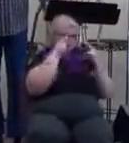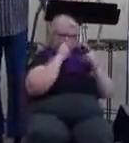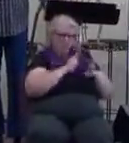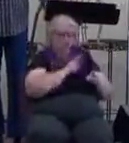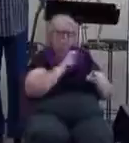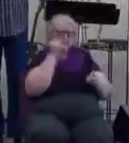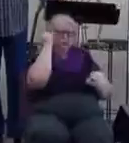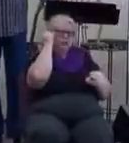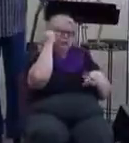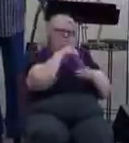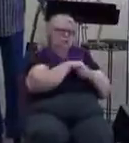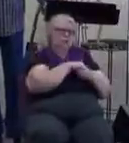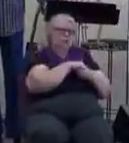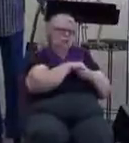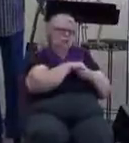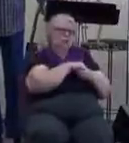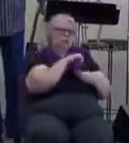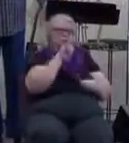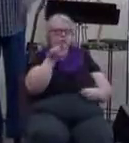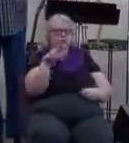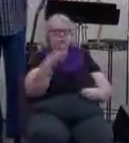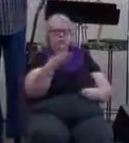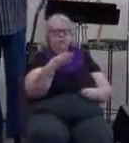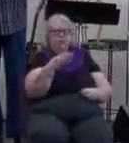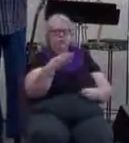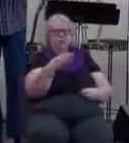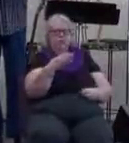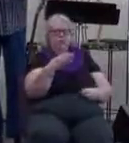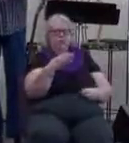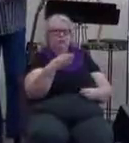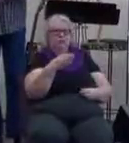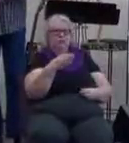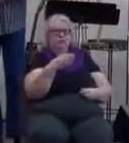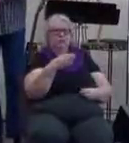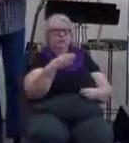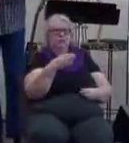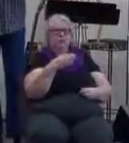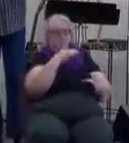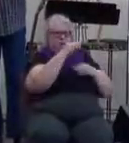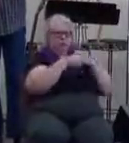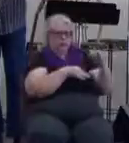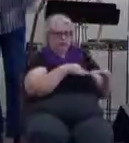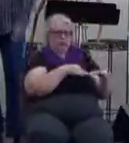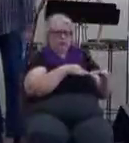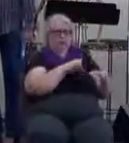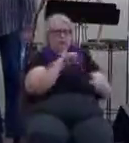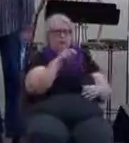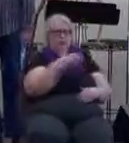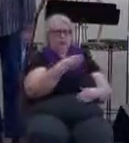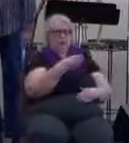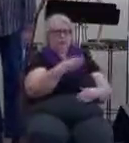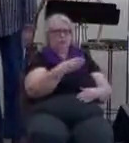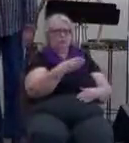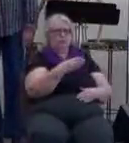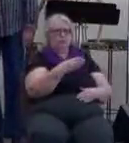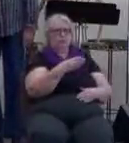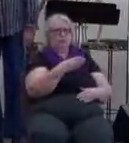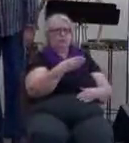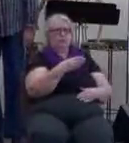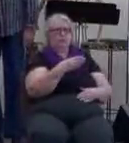you're leaving to go for a new one, leave with a good report. You might have to go back to that job